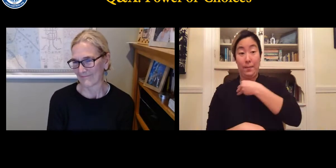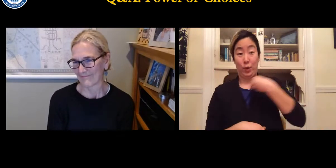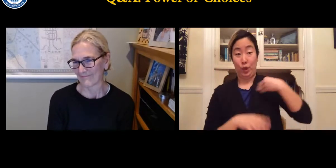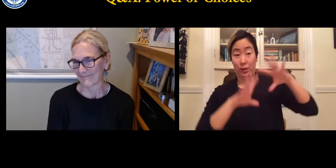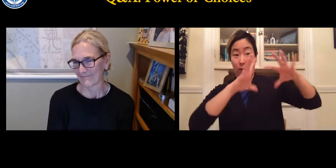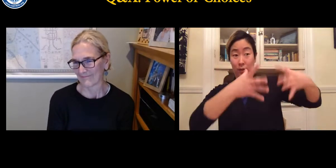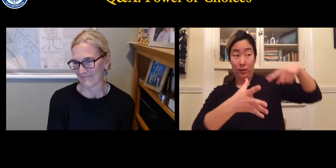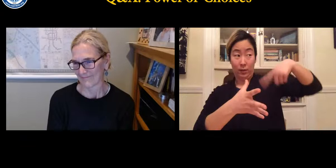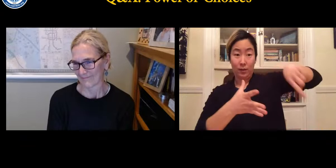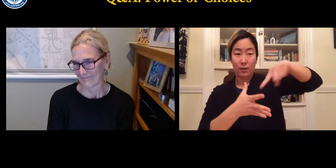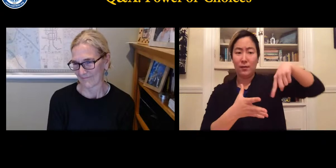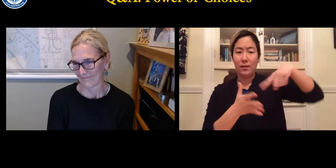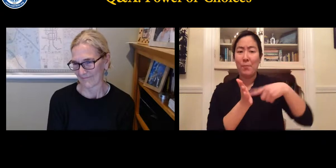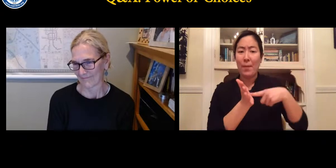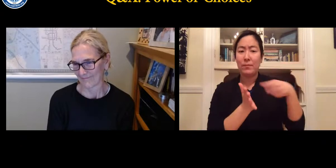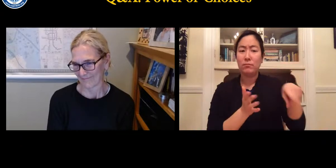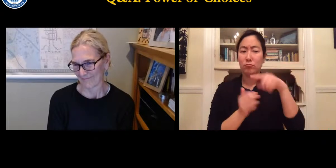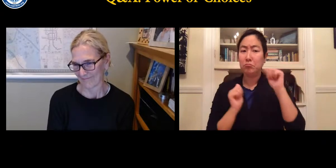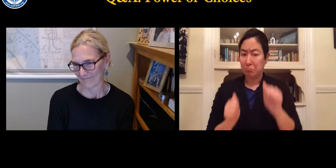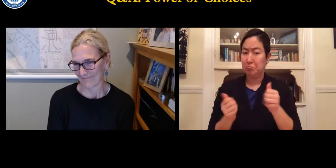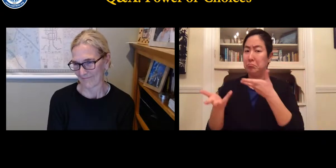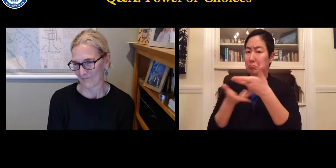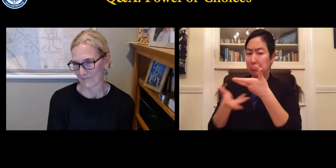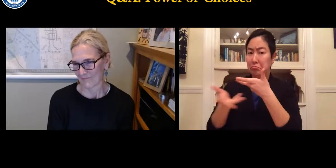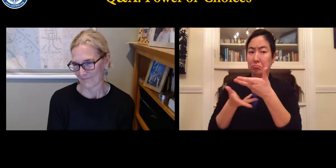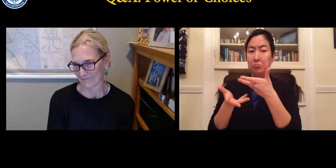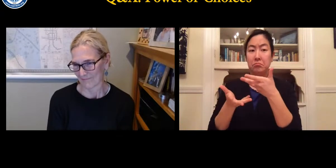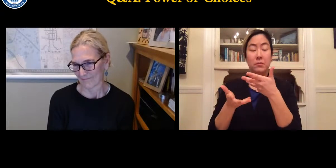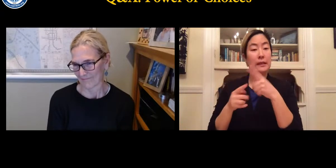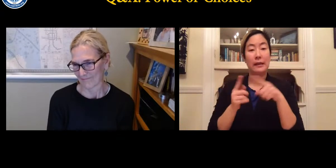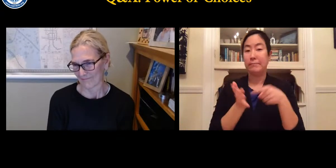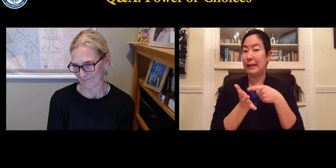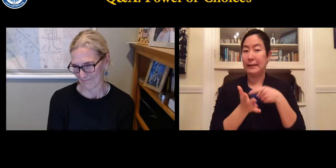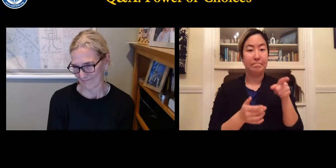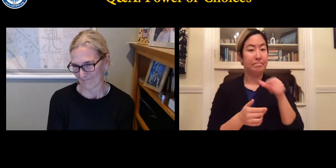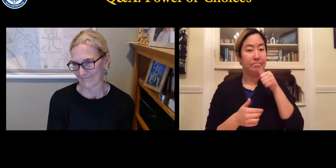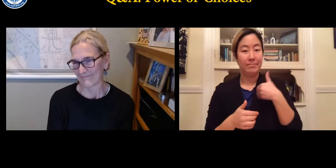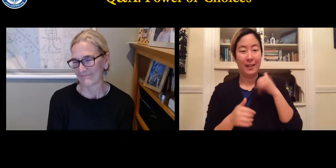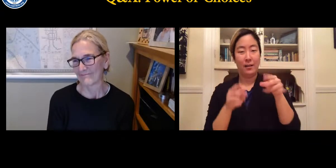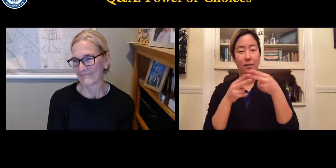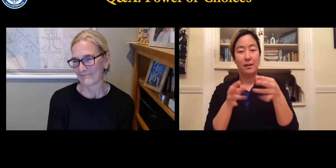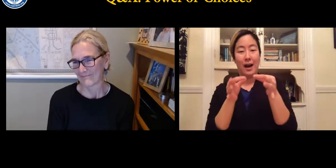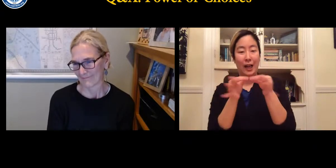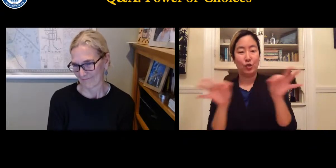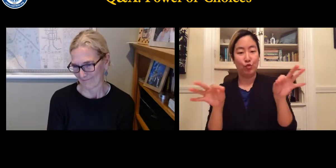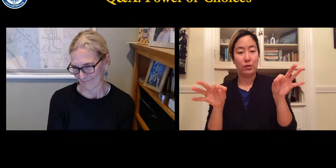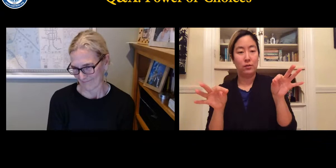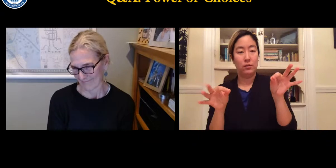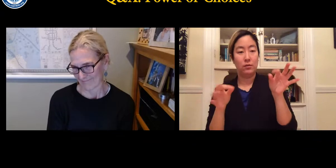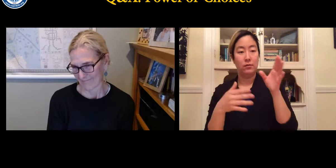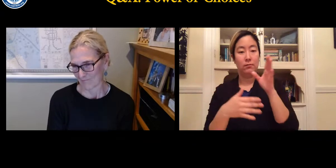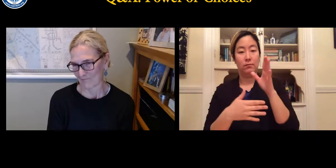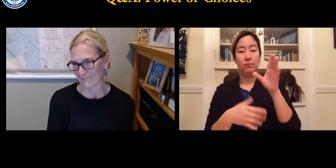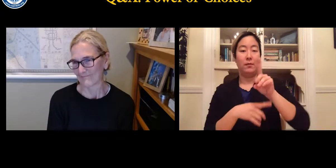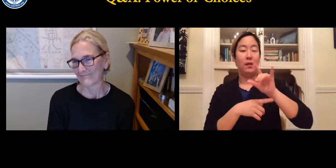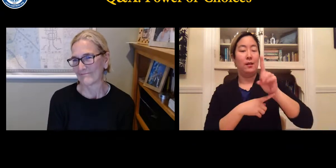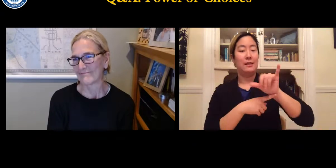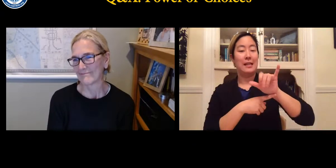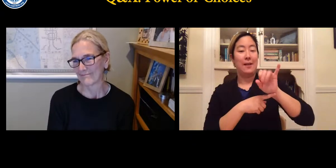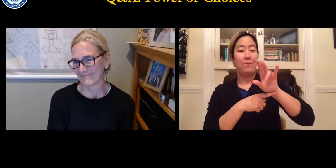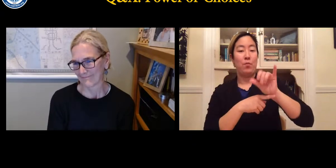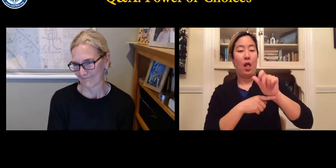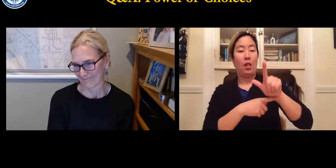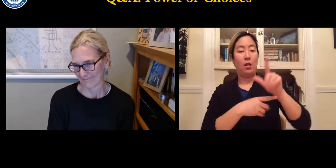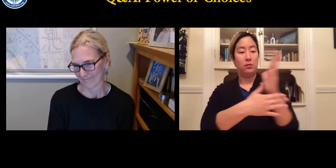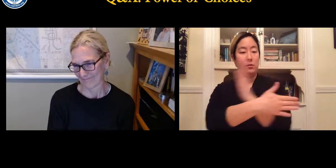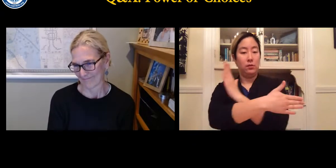agree. Yes. But when we think of the deaf community and the population there, some fit